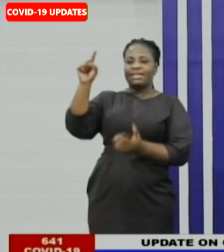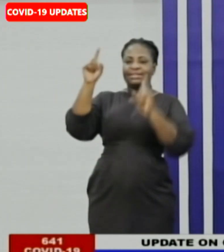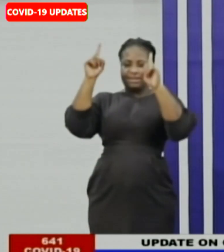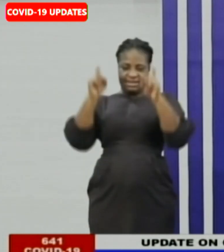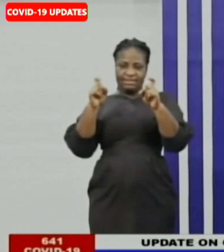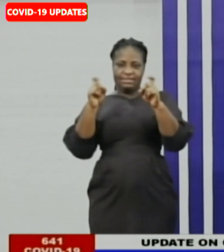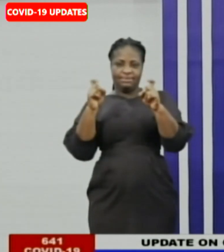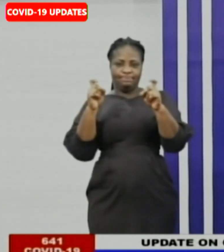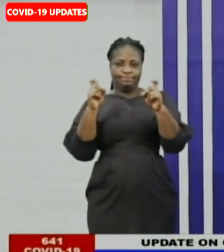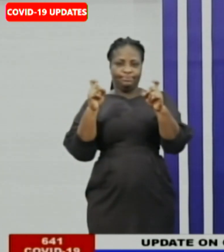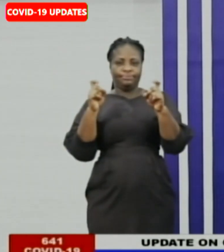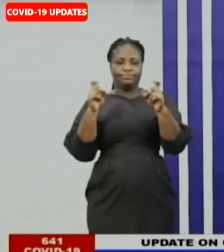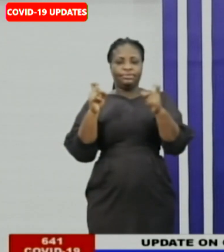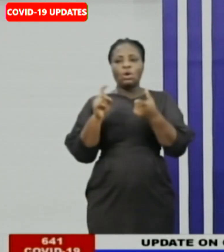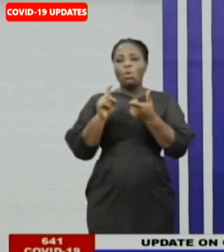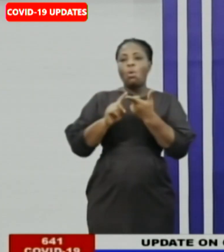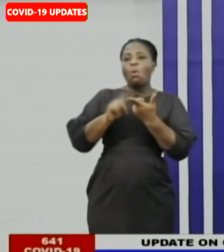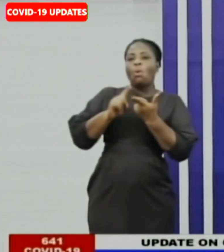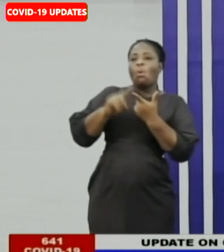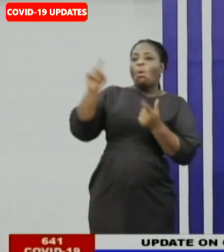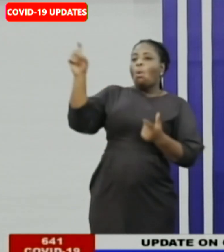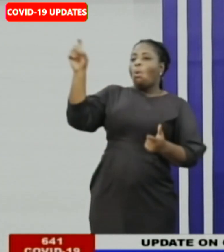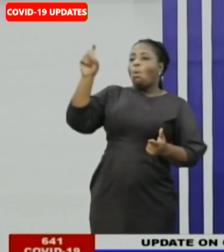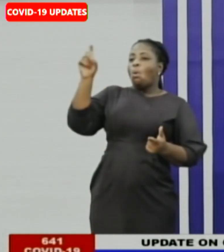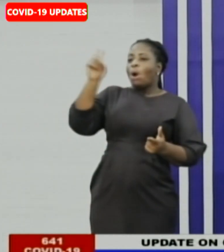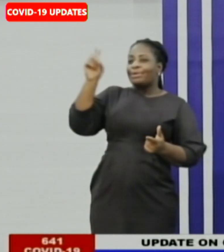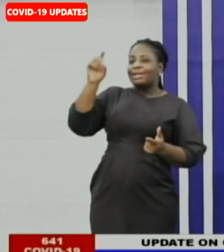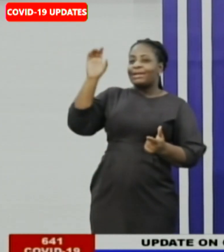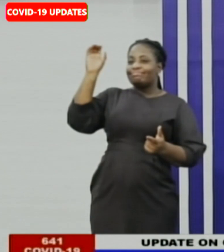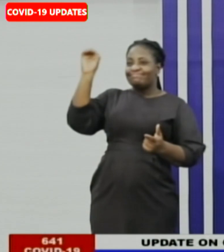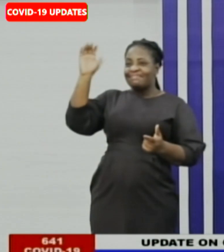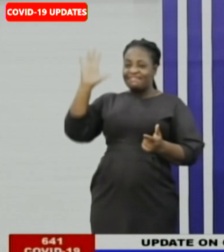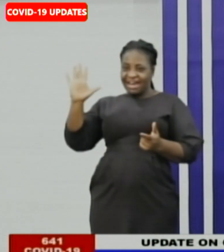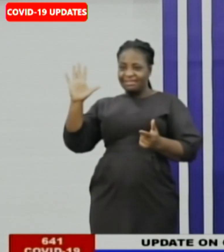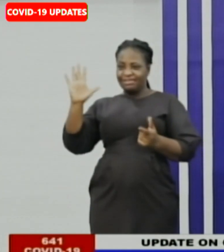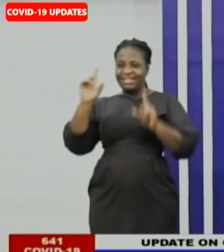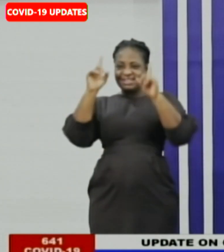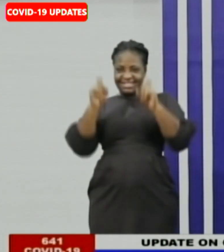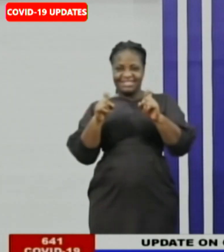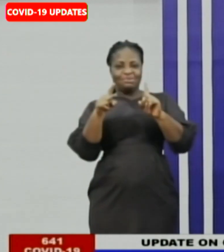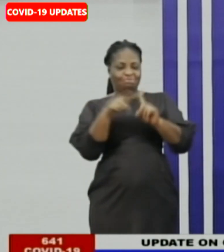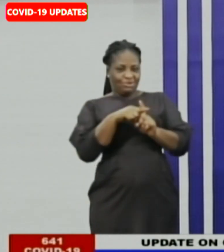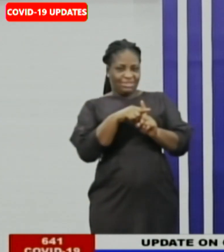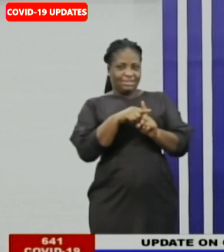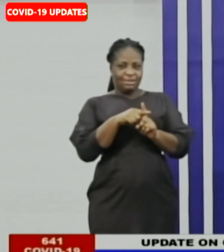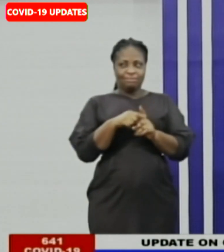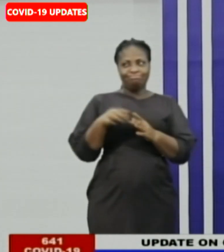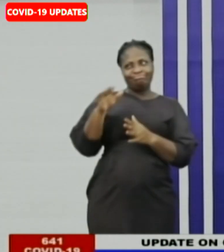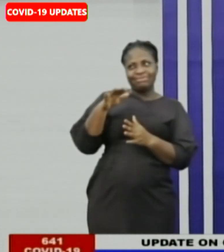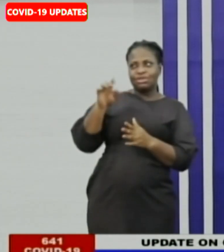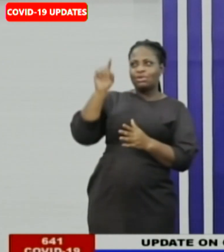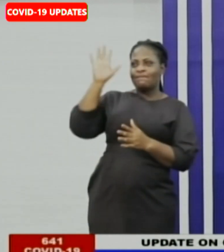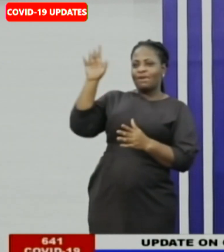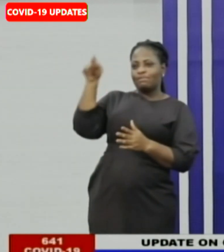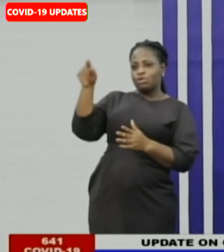2,011 tests. 105 of them tested positive. In the end, that's a rate of